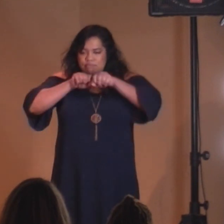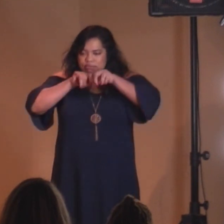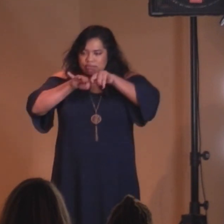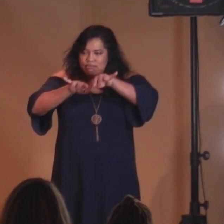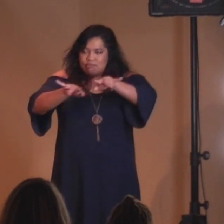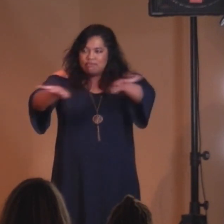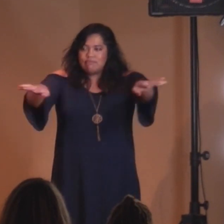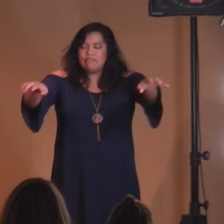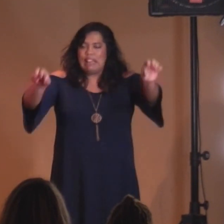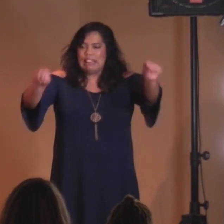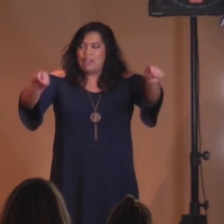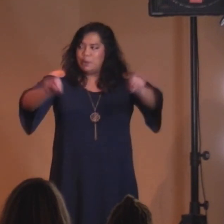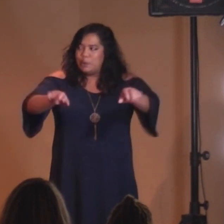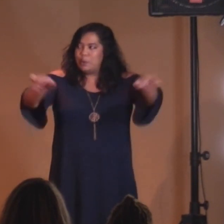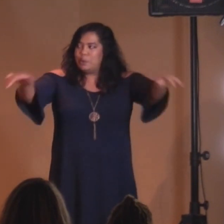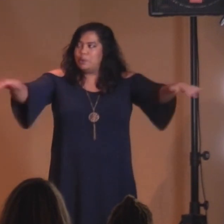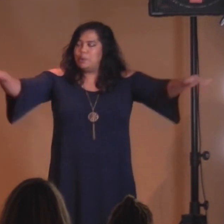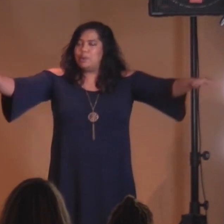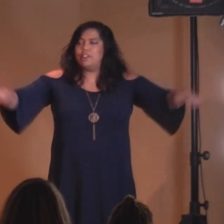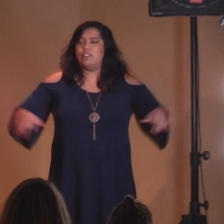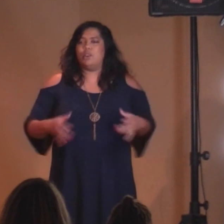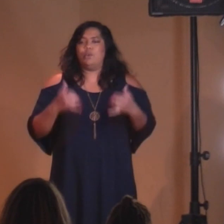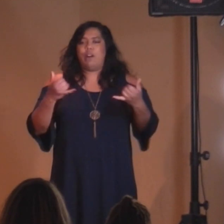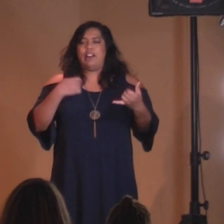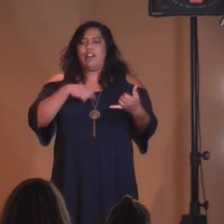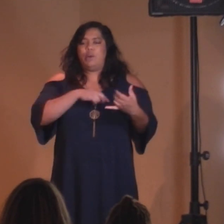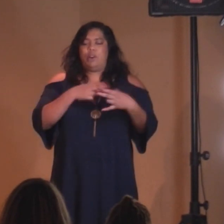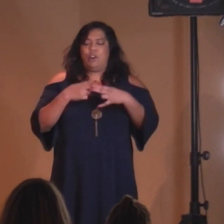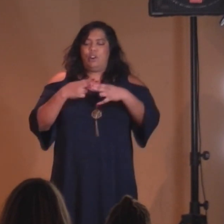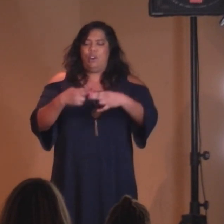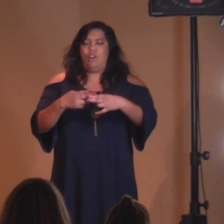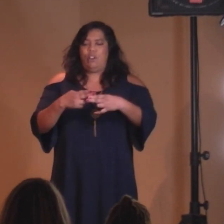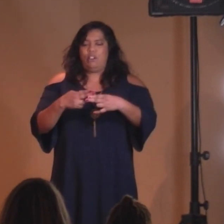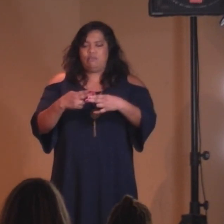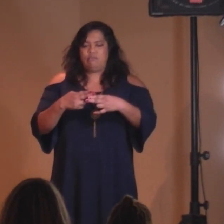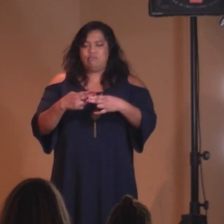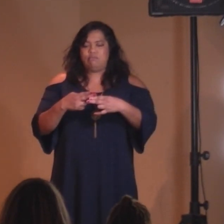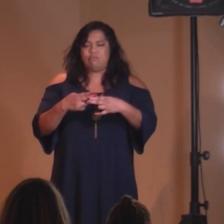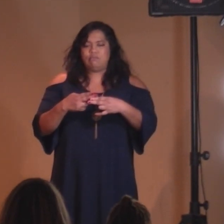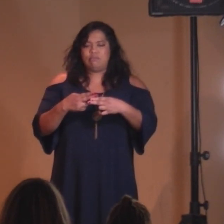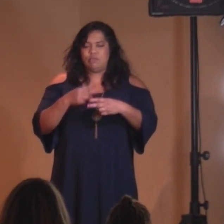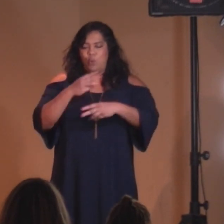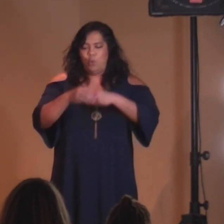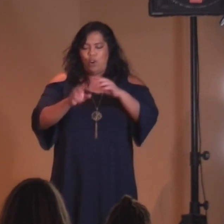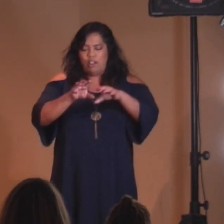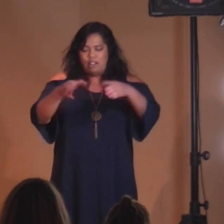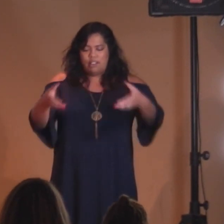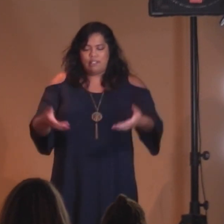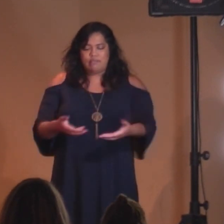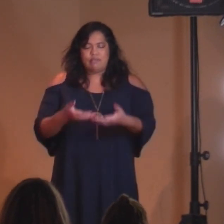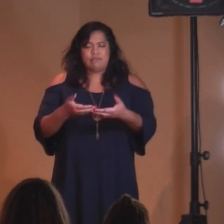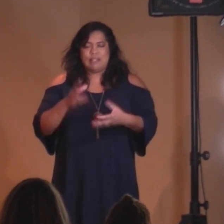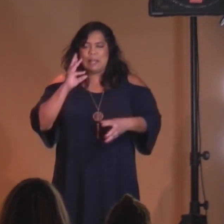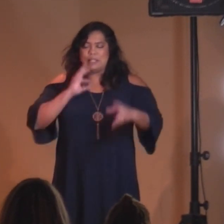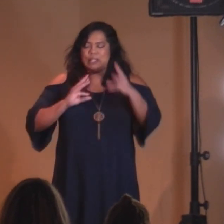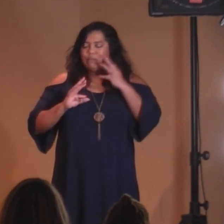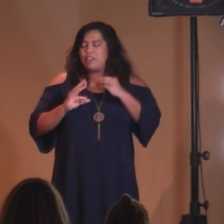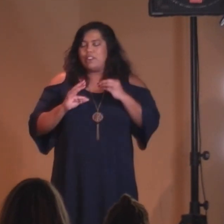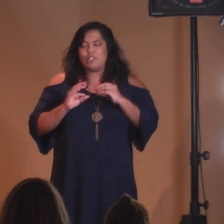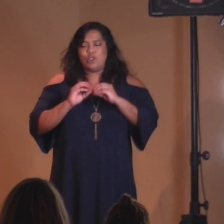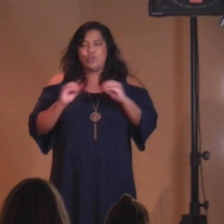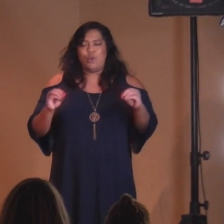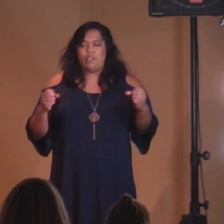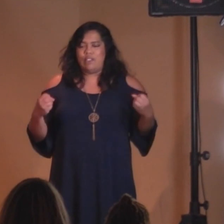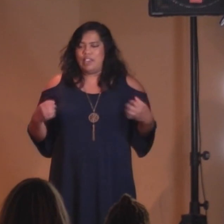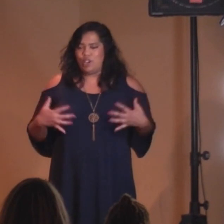collective body called humanity becoming fearless. That there is no more, if it bleeds,